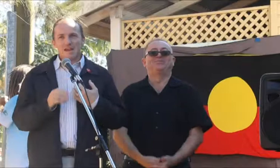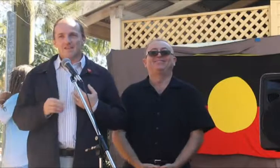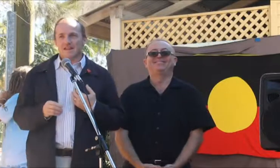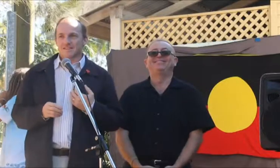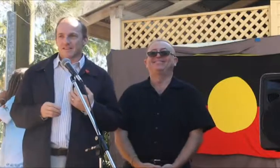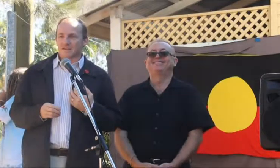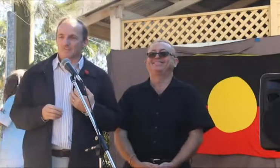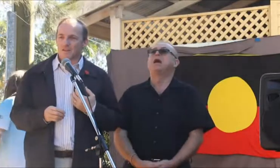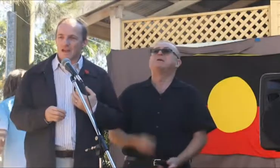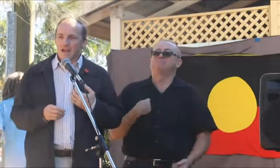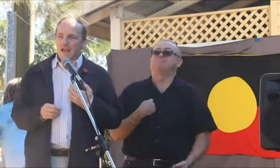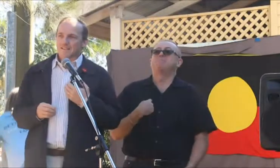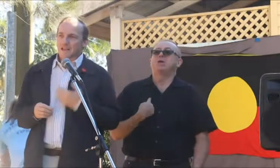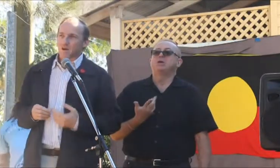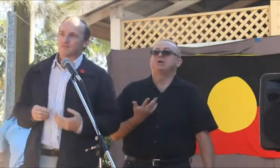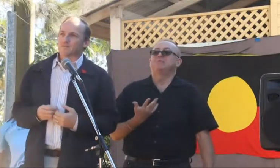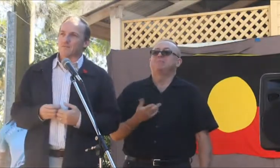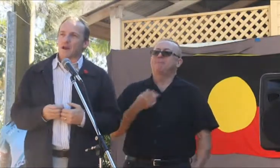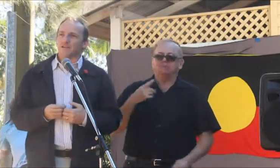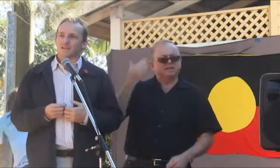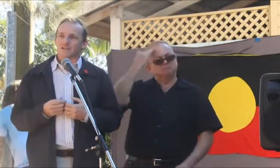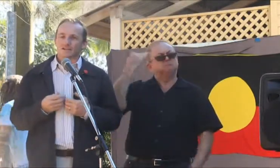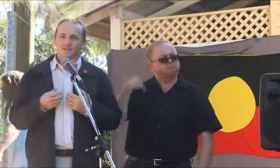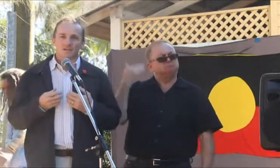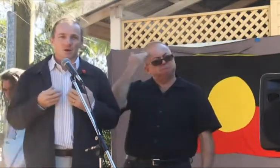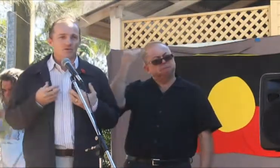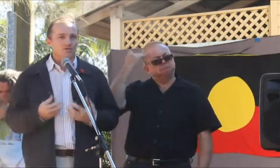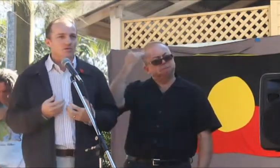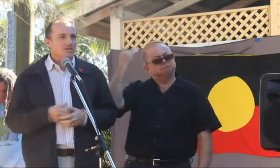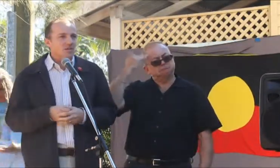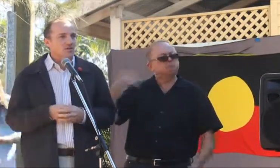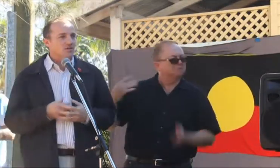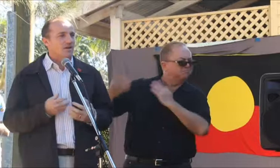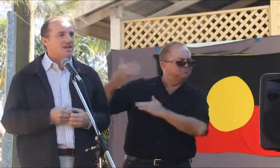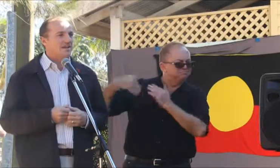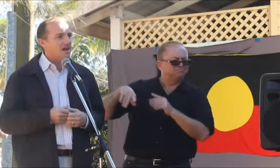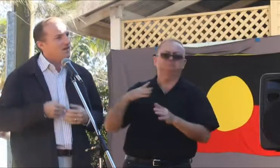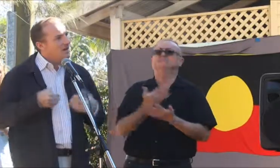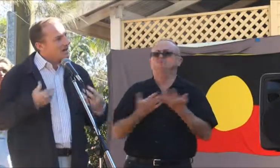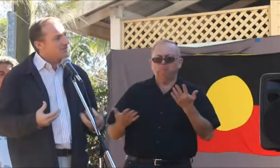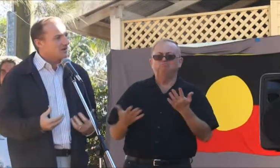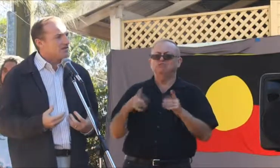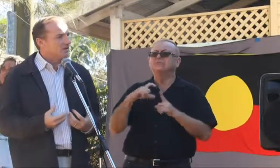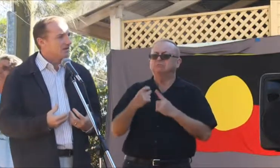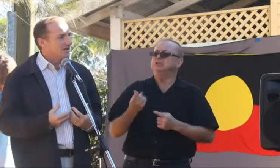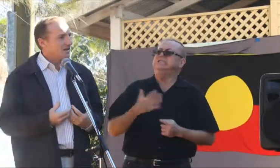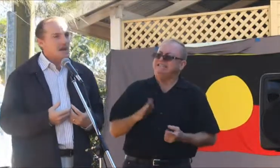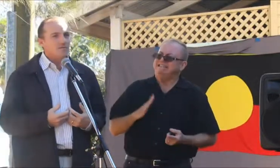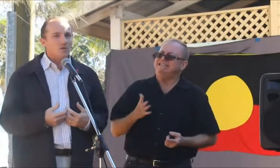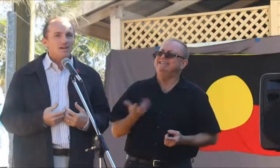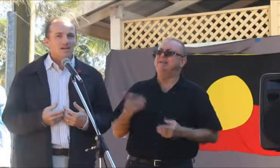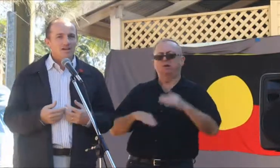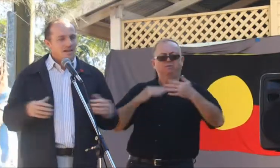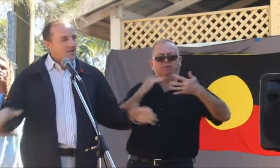But to me, it's that constant reminder of the stories and the culture that we need to have at every level in